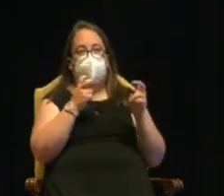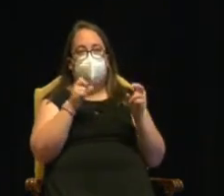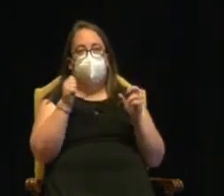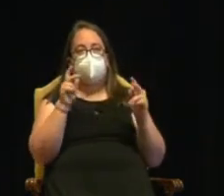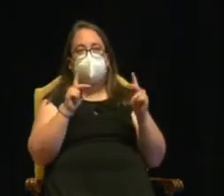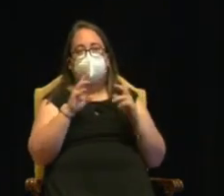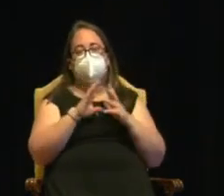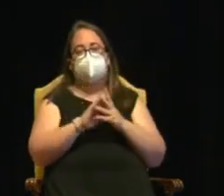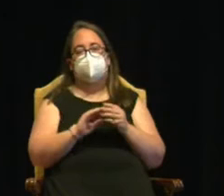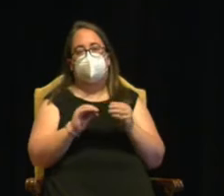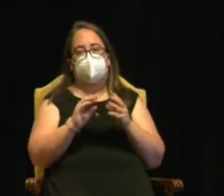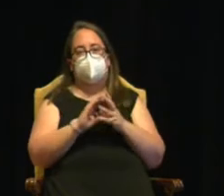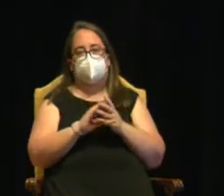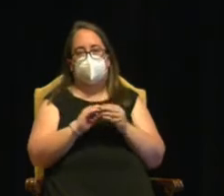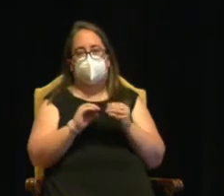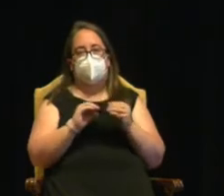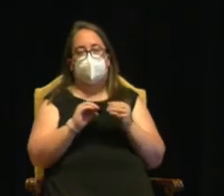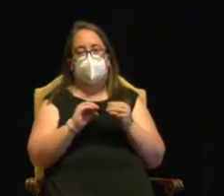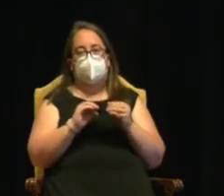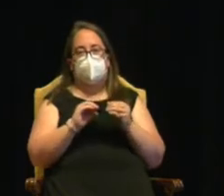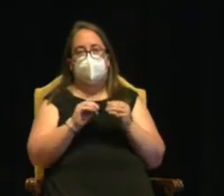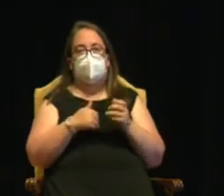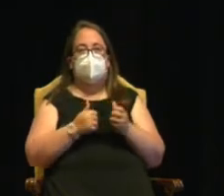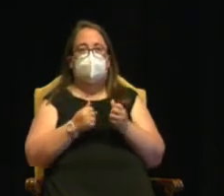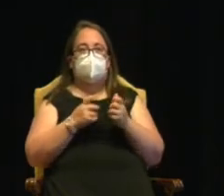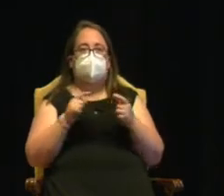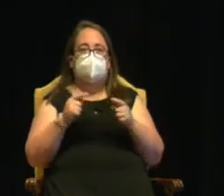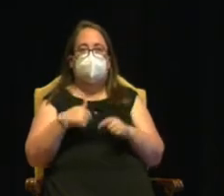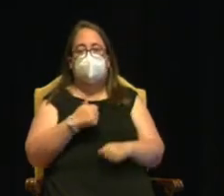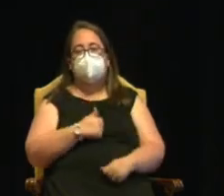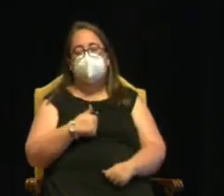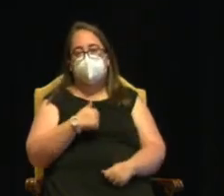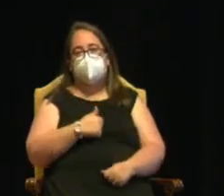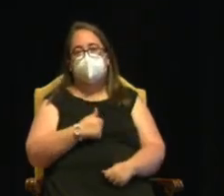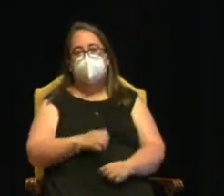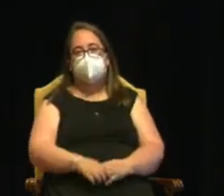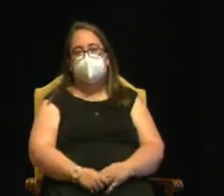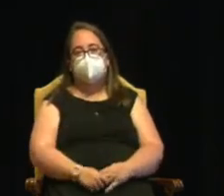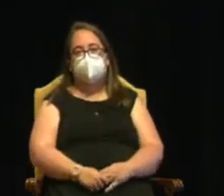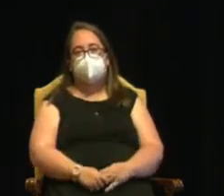people's stories, I caused harm, and I'm sorry.